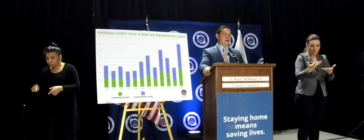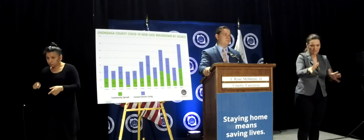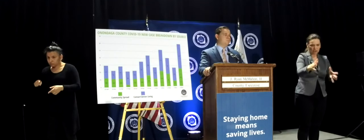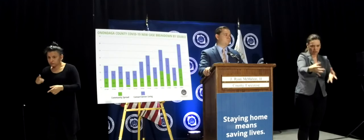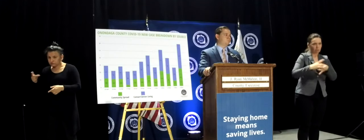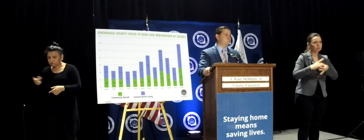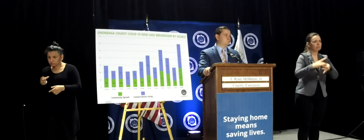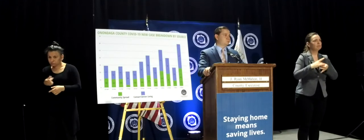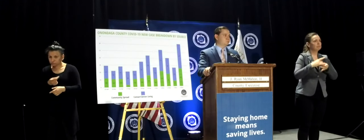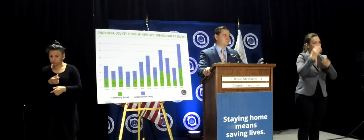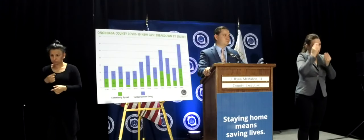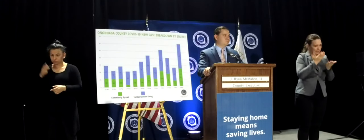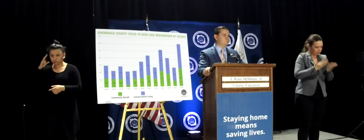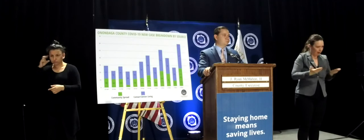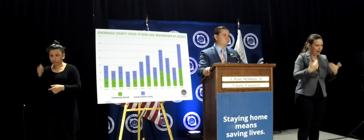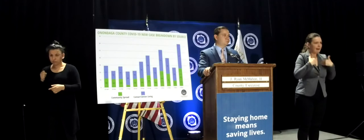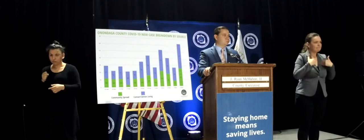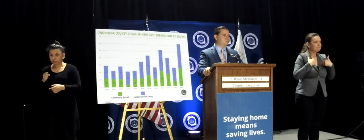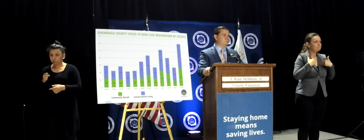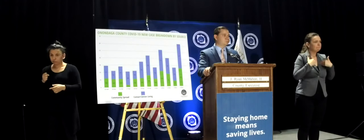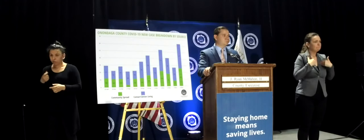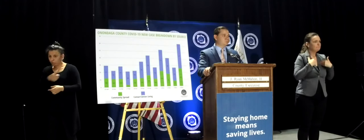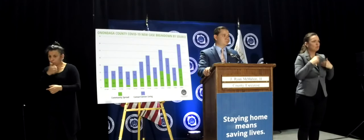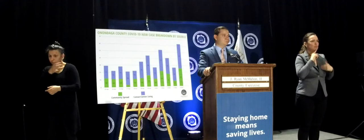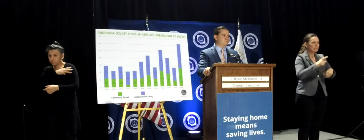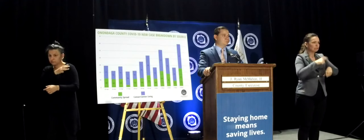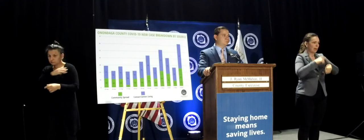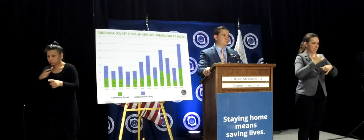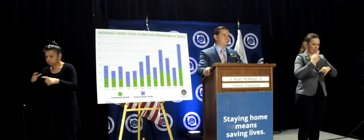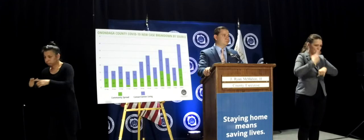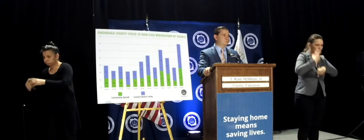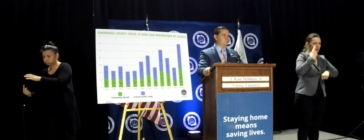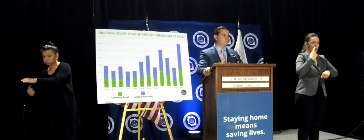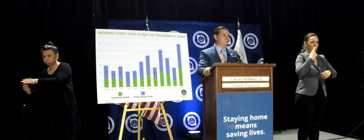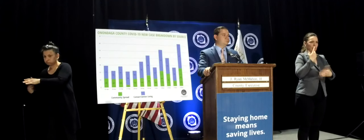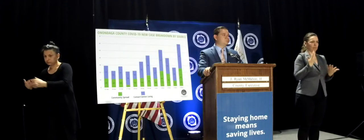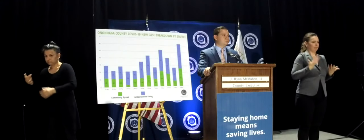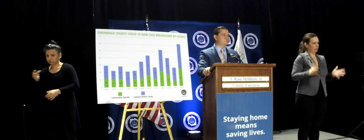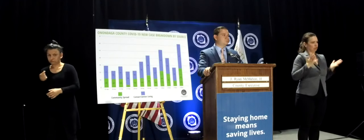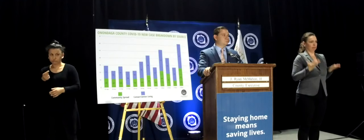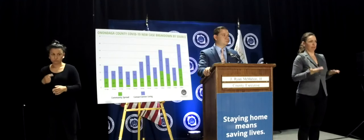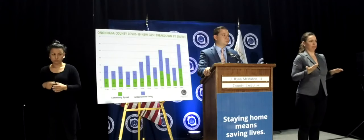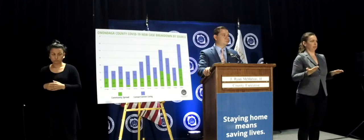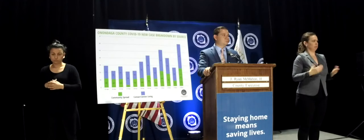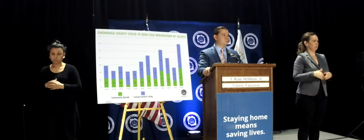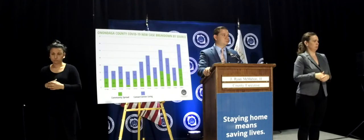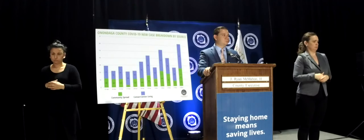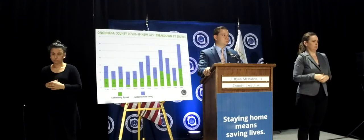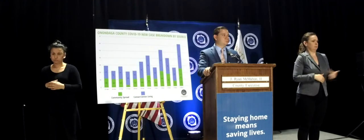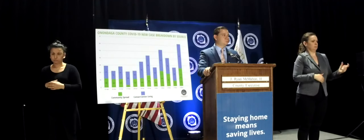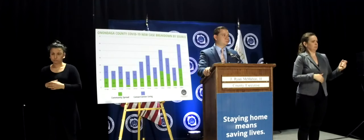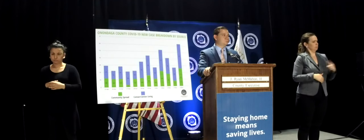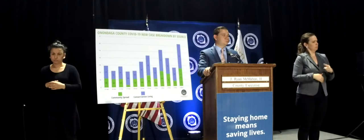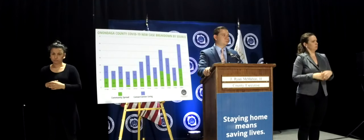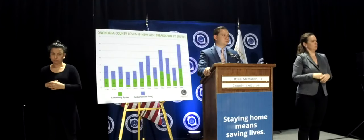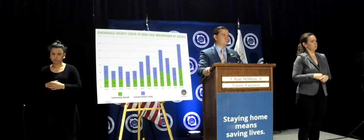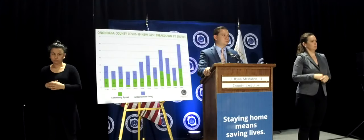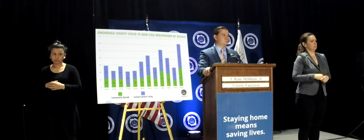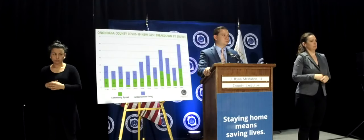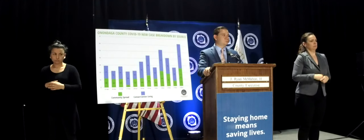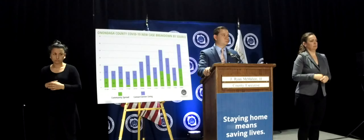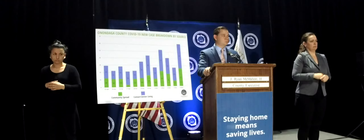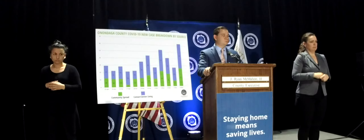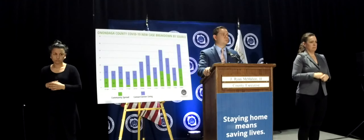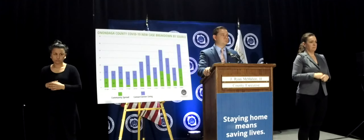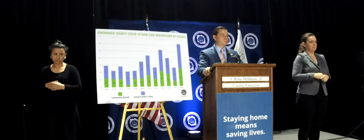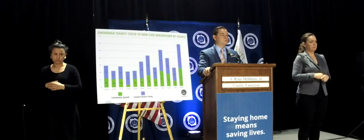in real time. So you're wrapping up the testing in assisted living facilities. Are you now moving toward